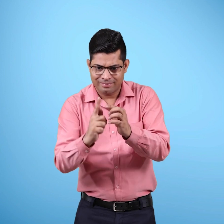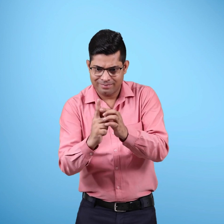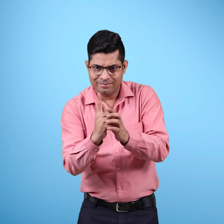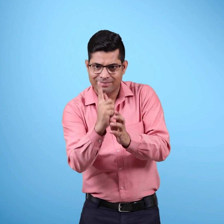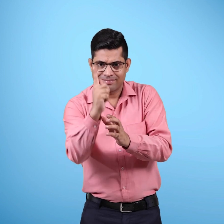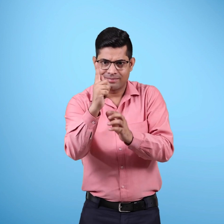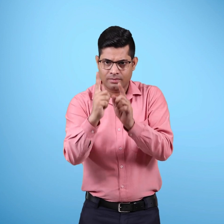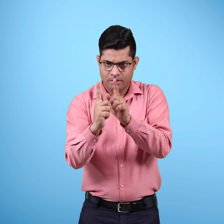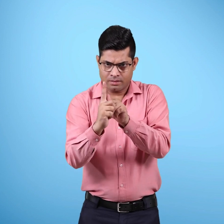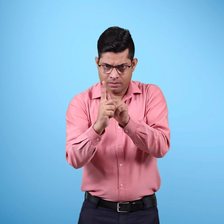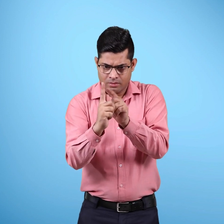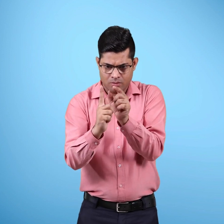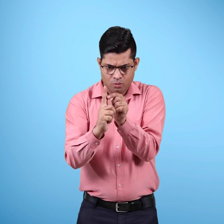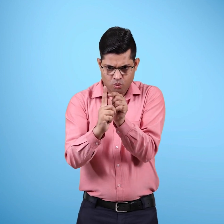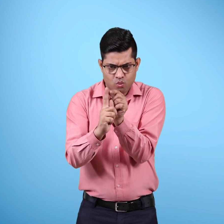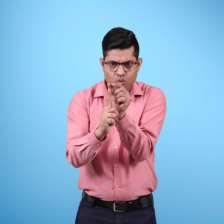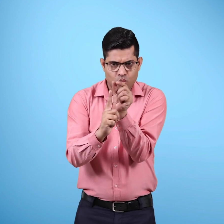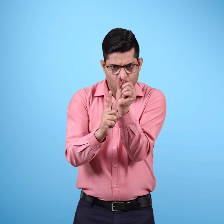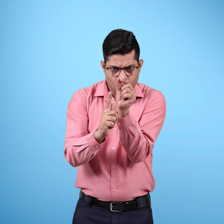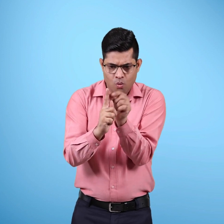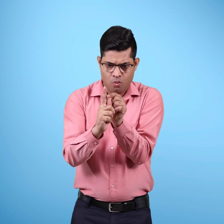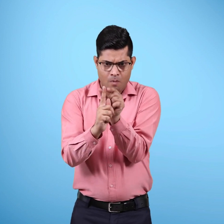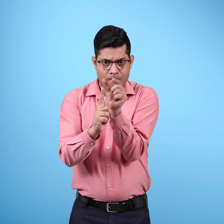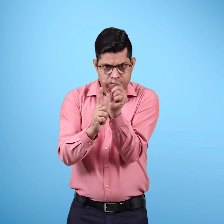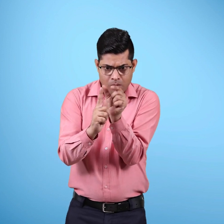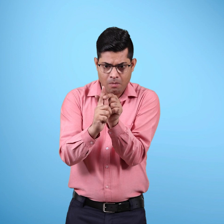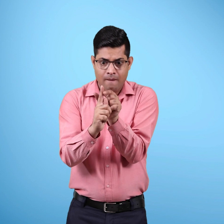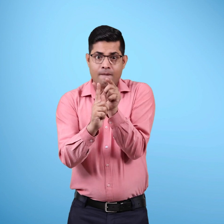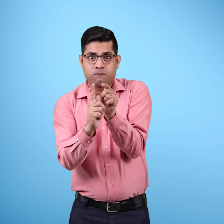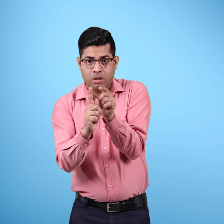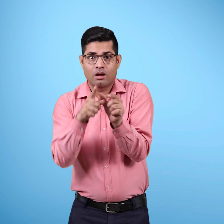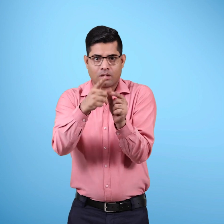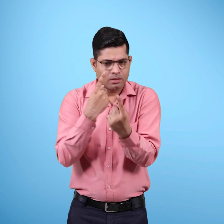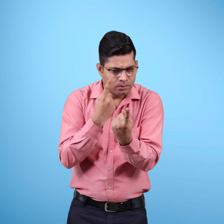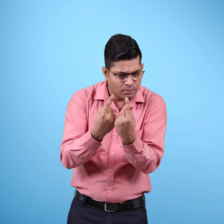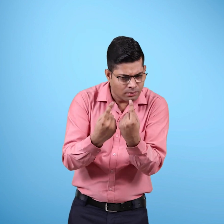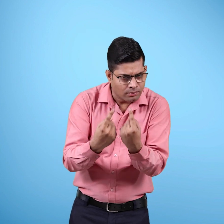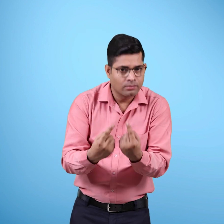Hug the tall plants to see how thick their stems are.